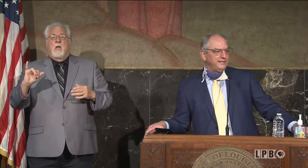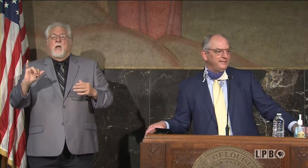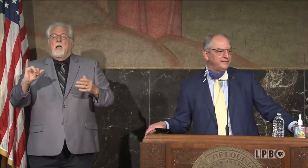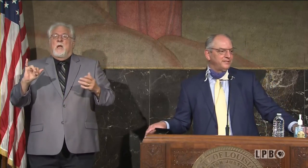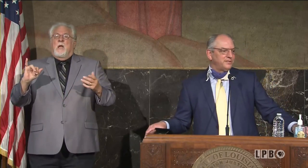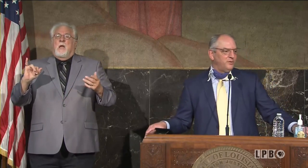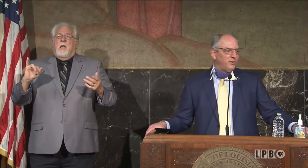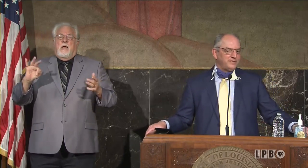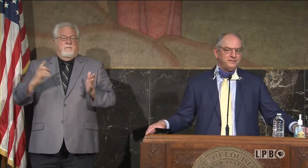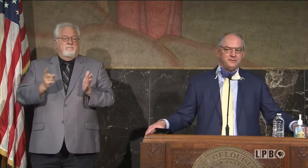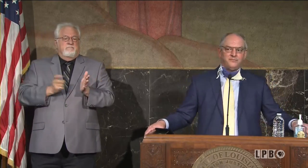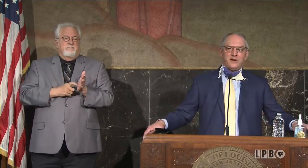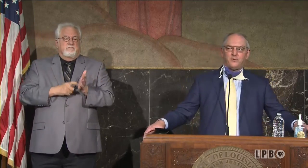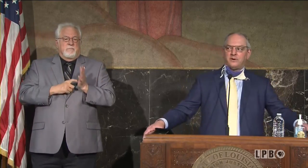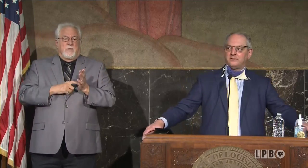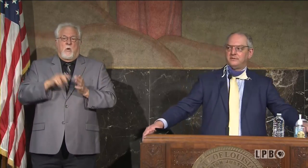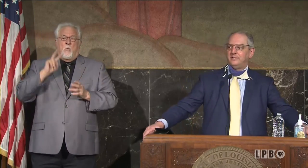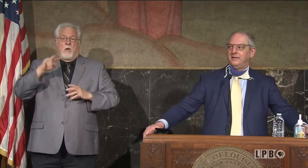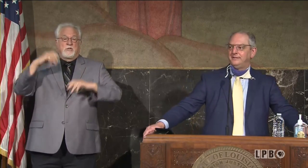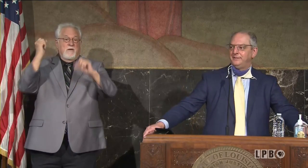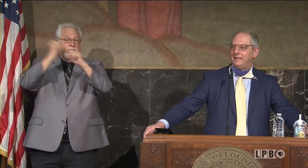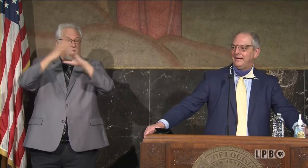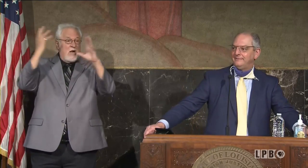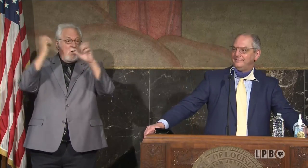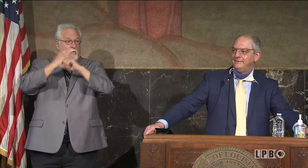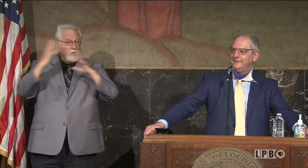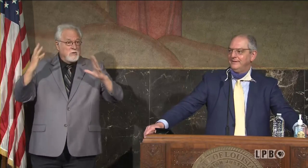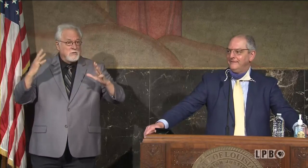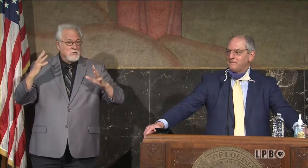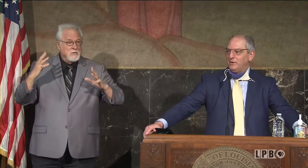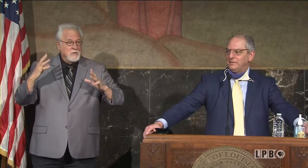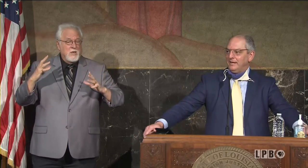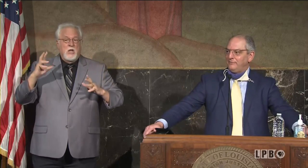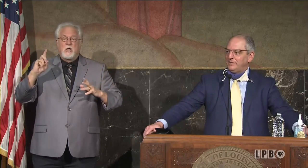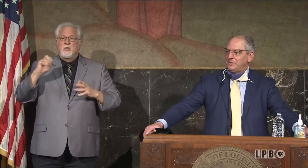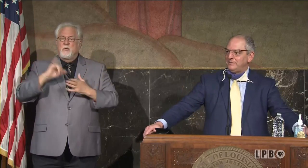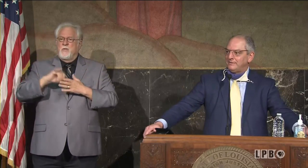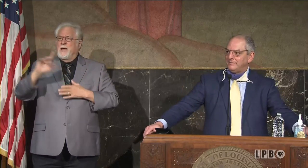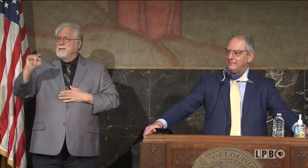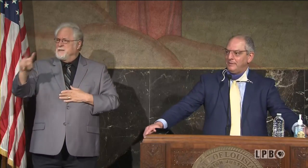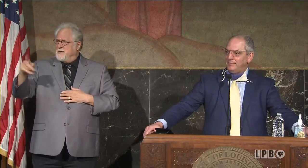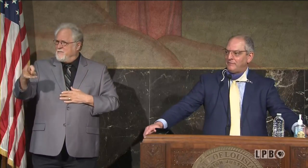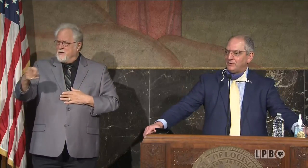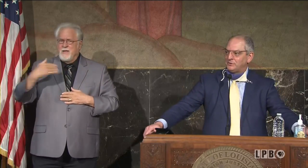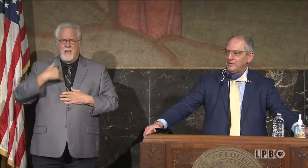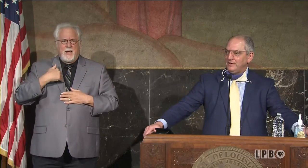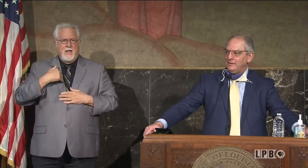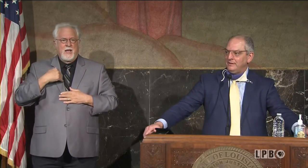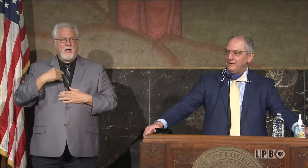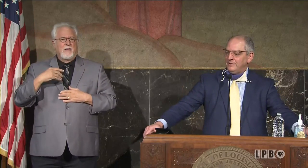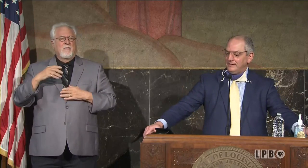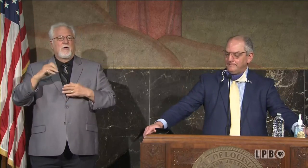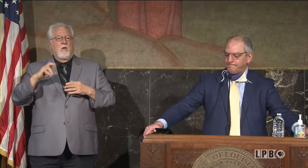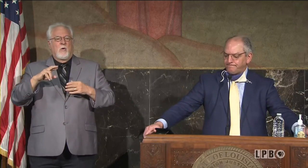just insist on watching some fireworks, do that on television or maybe